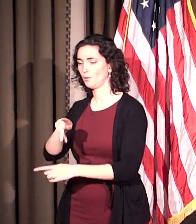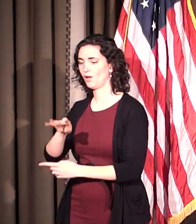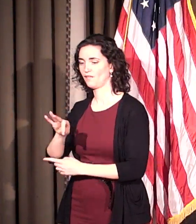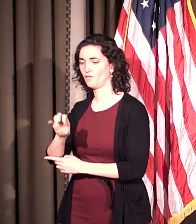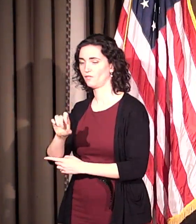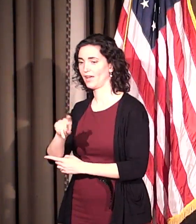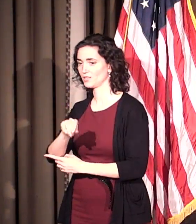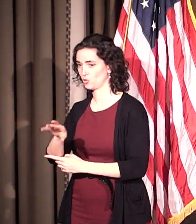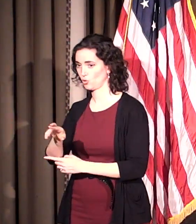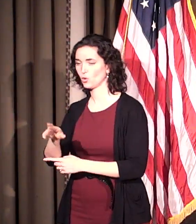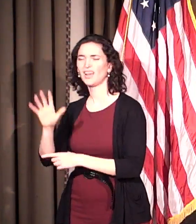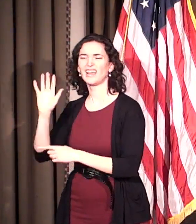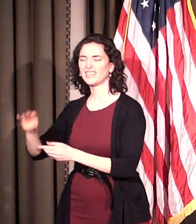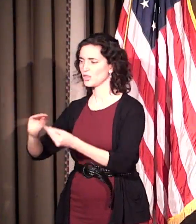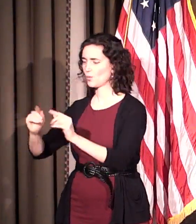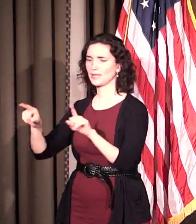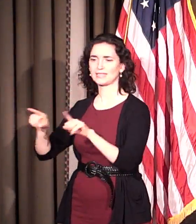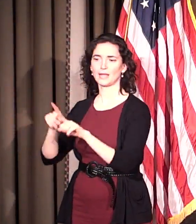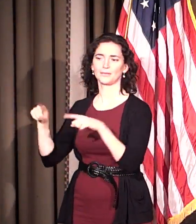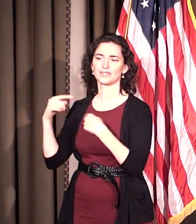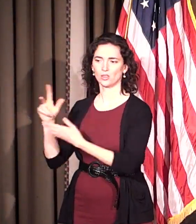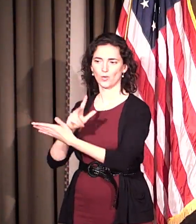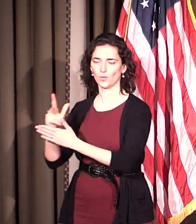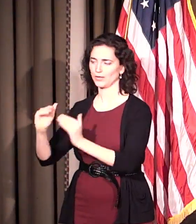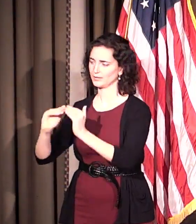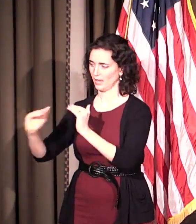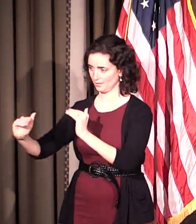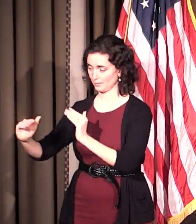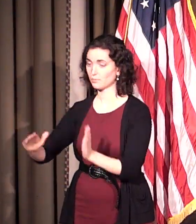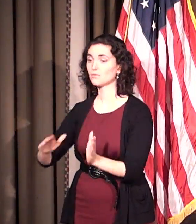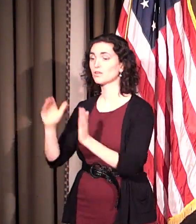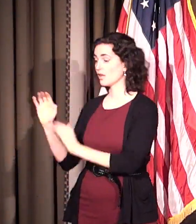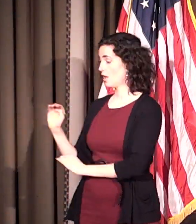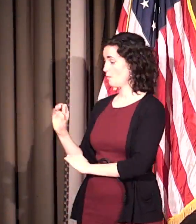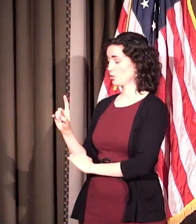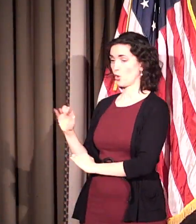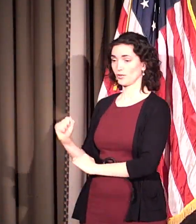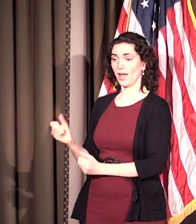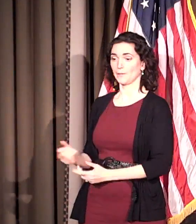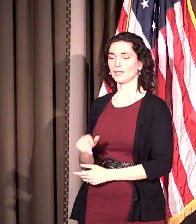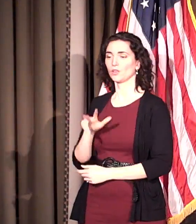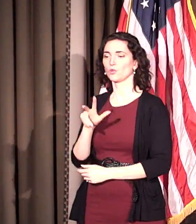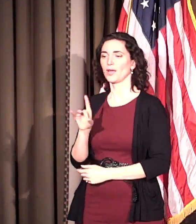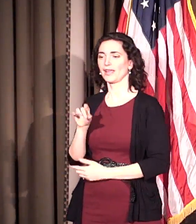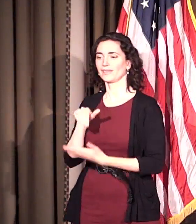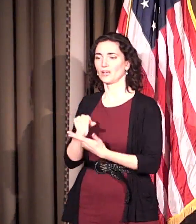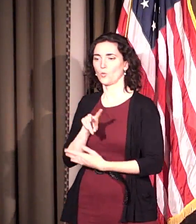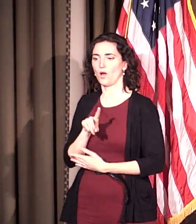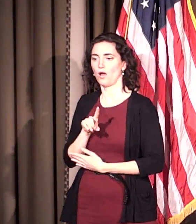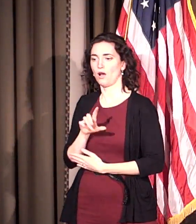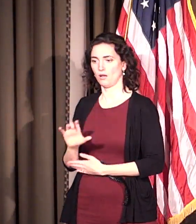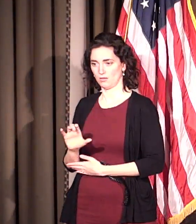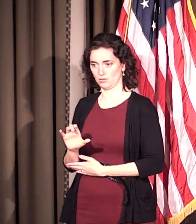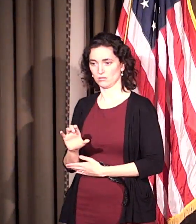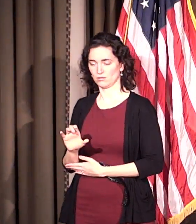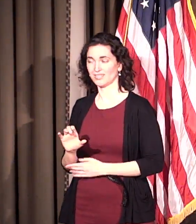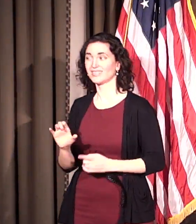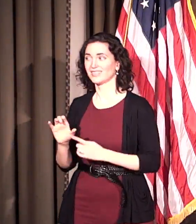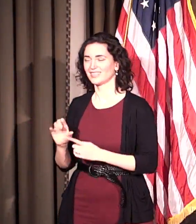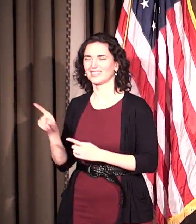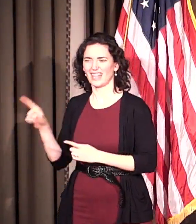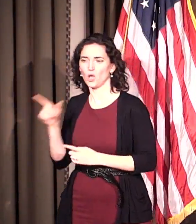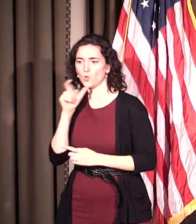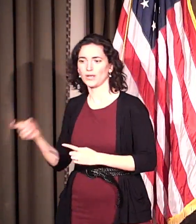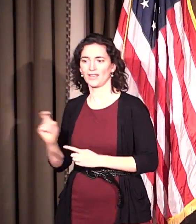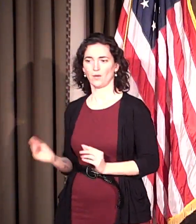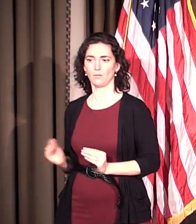number has been flat going back 3 weeks, and 38,100 doses of Moderna, which is where the additional comes into